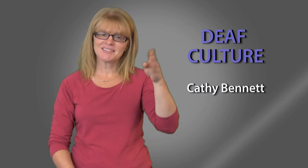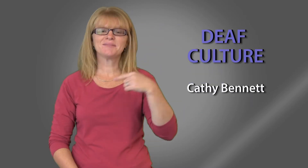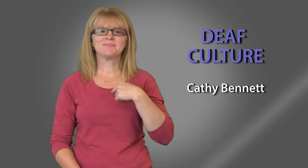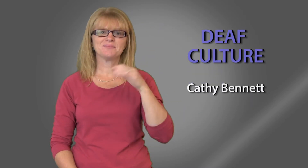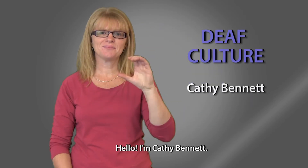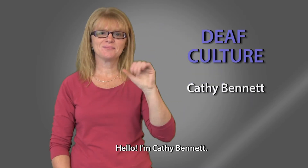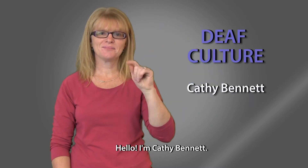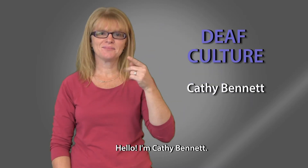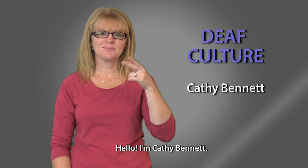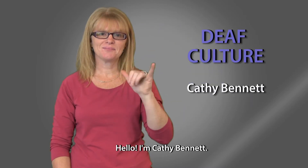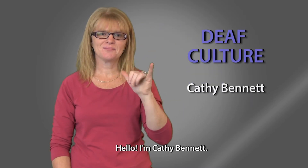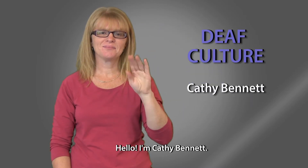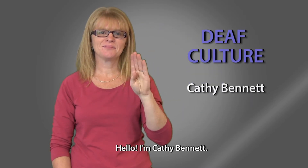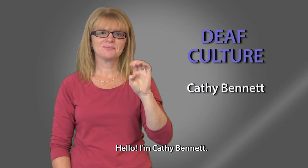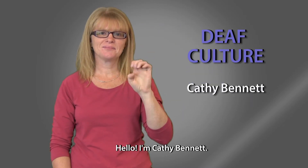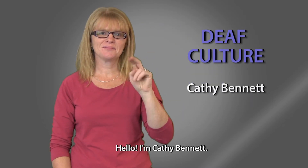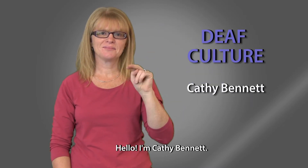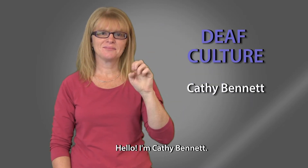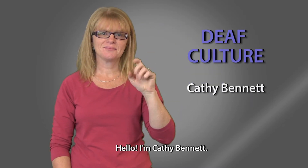Hello, I'm Kathy Bennett.